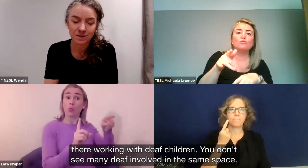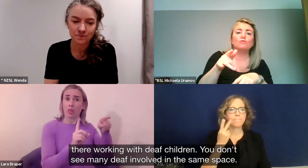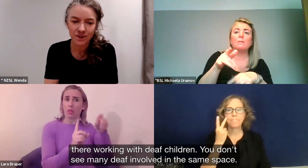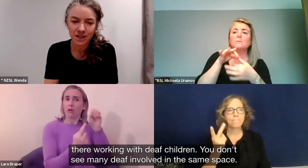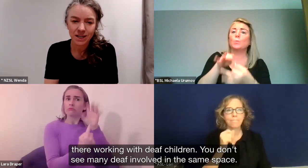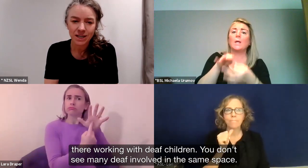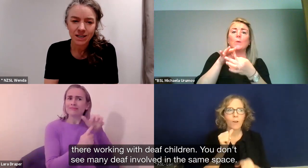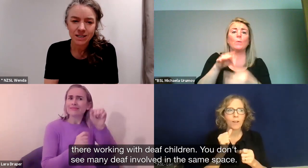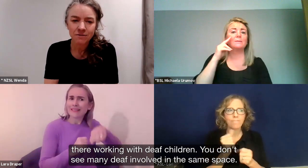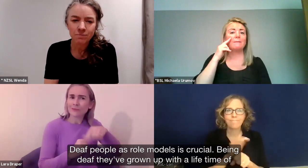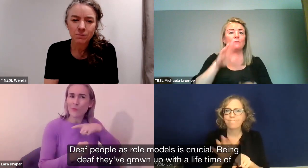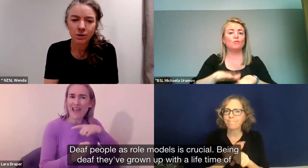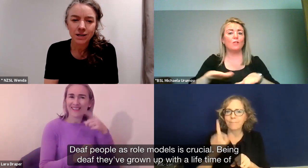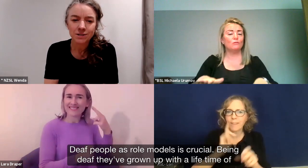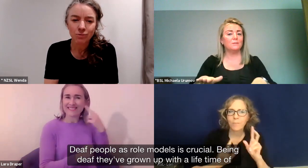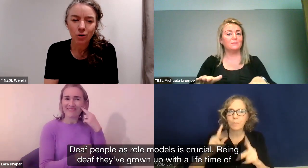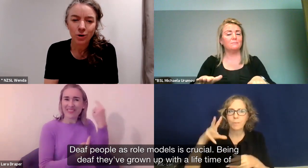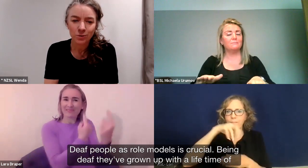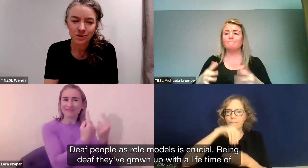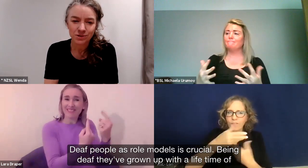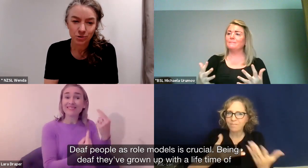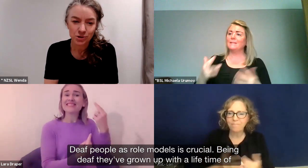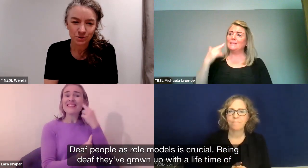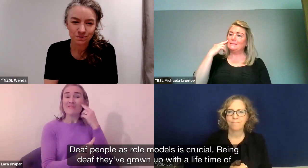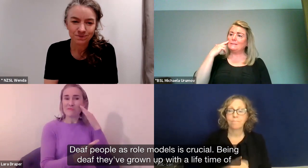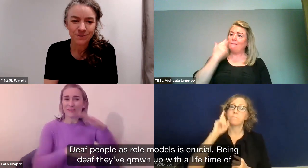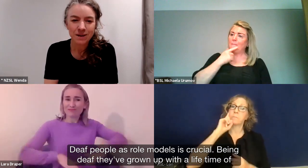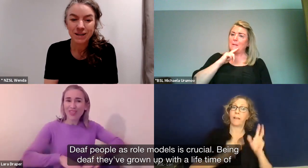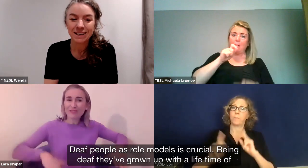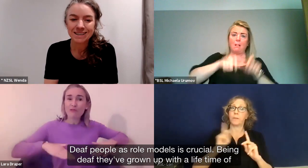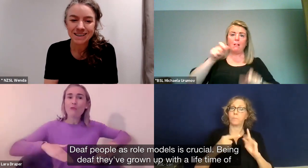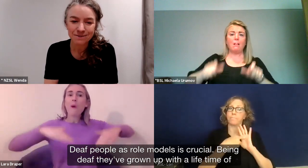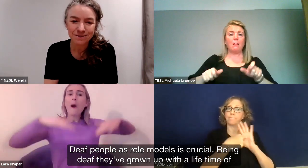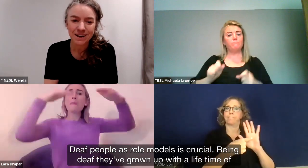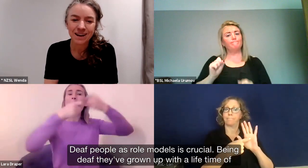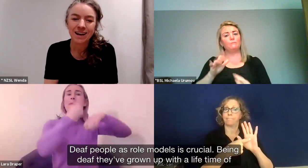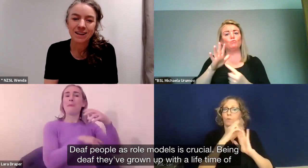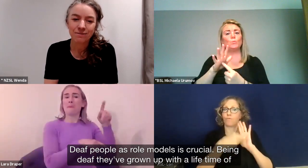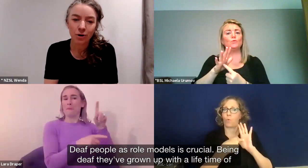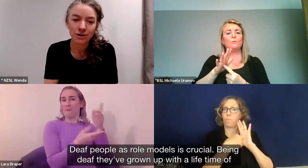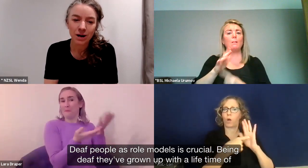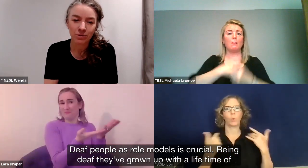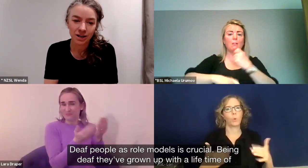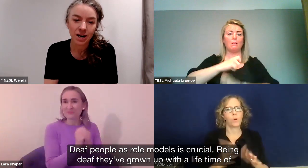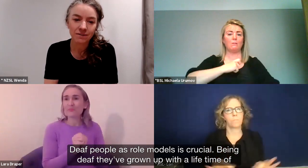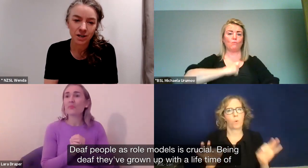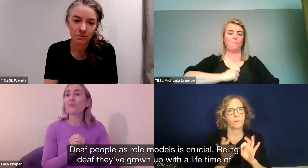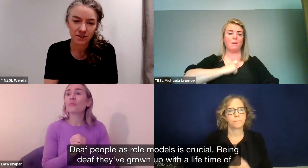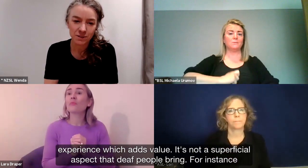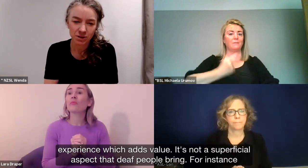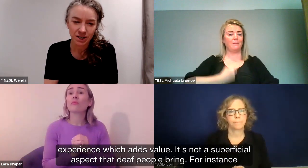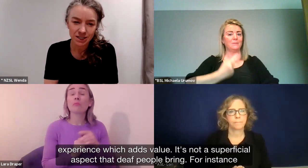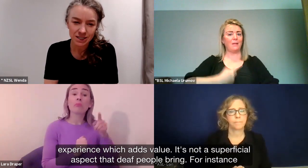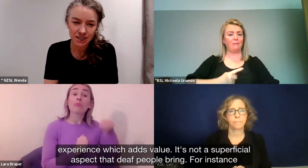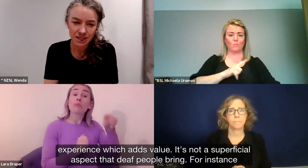space. Deaf people as role models is crucial. Being deaf, they've grown up with a lifetime